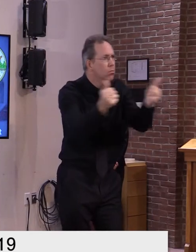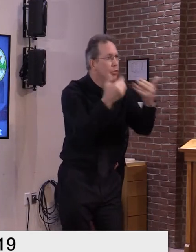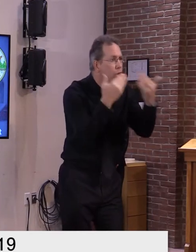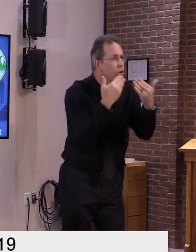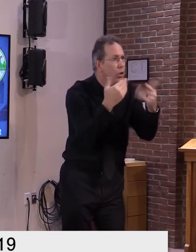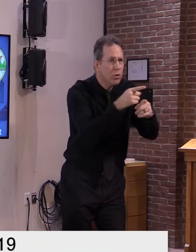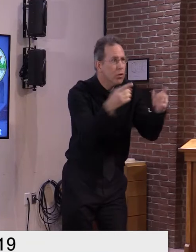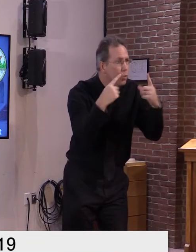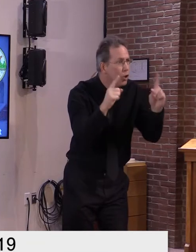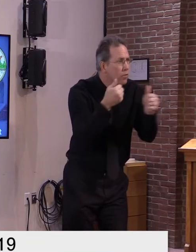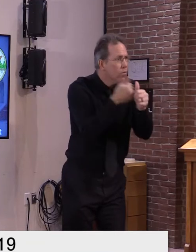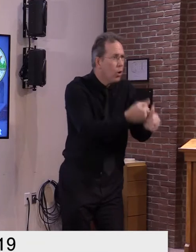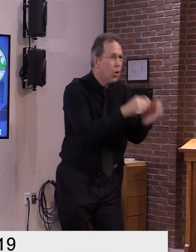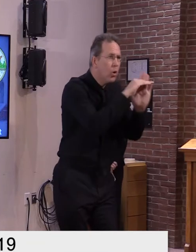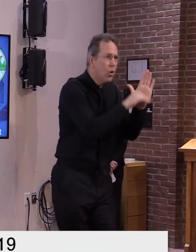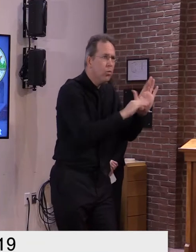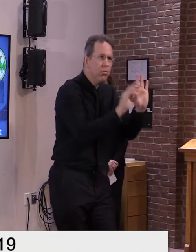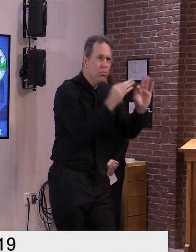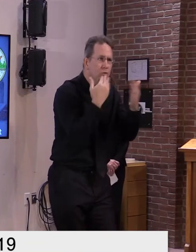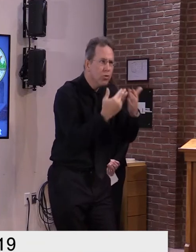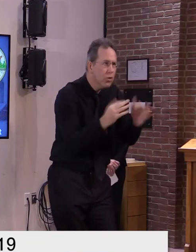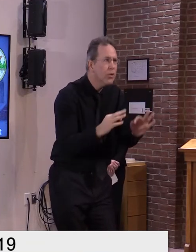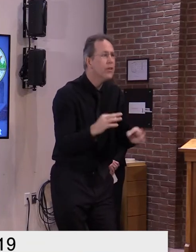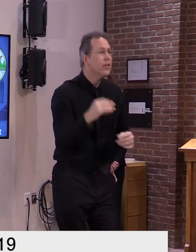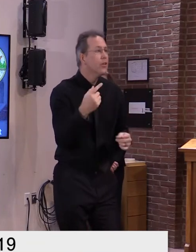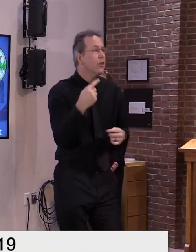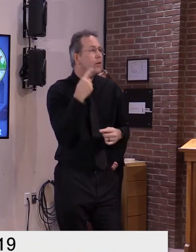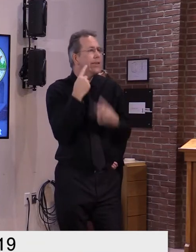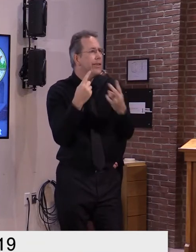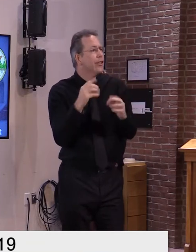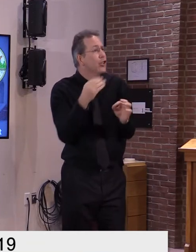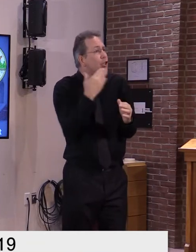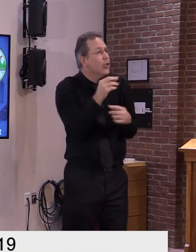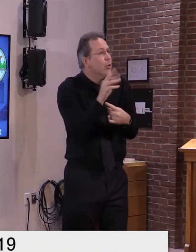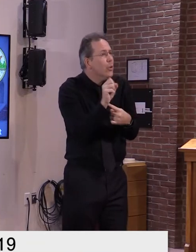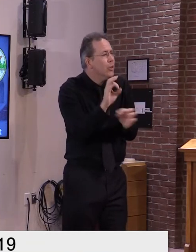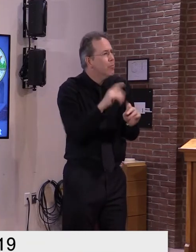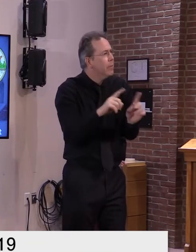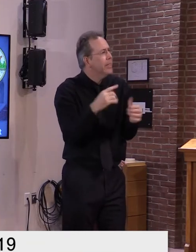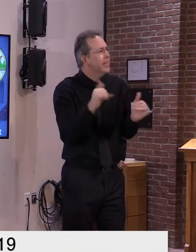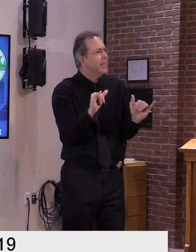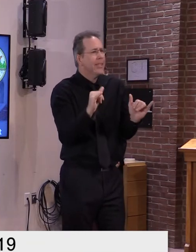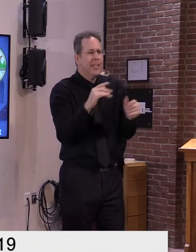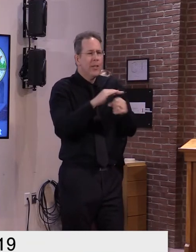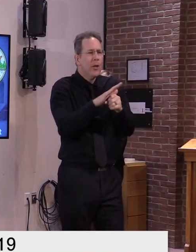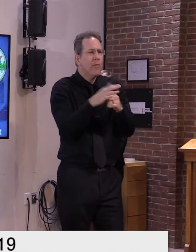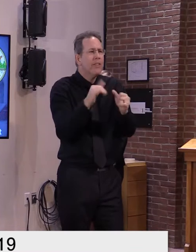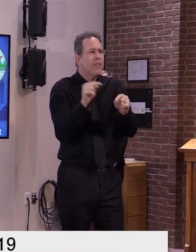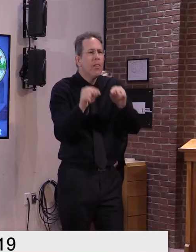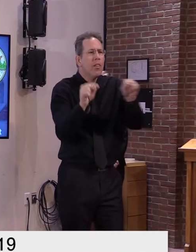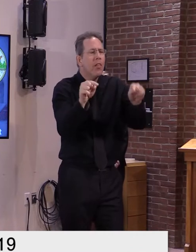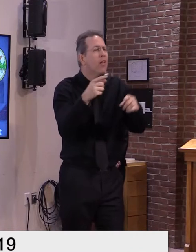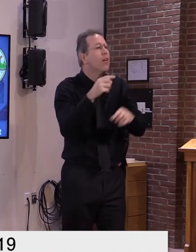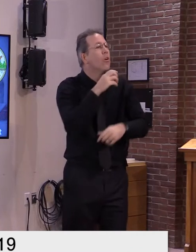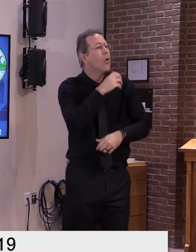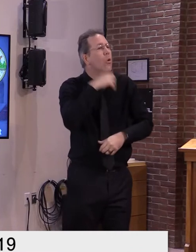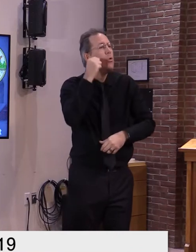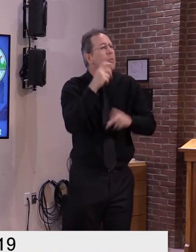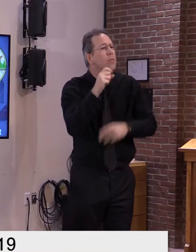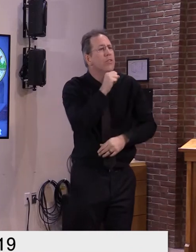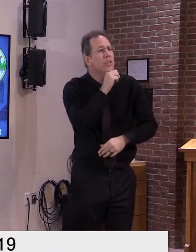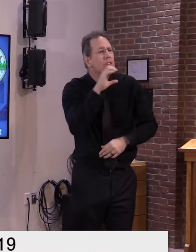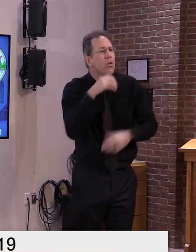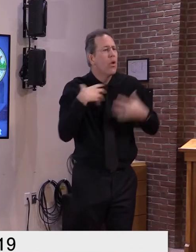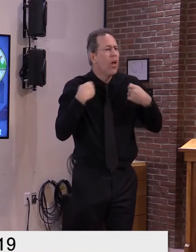is promising news, the virus continues to spread among older, more at-risk Vermonters.